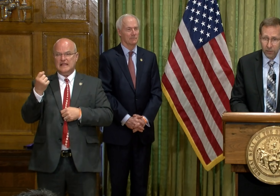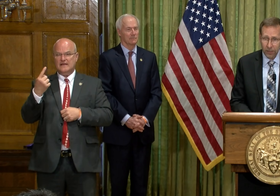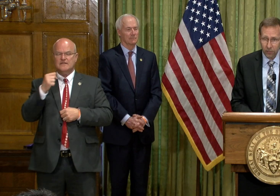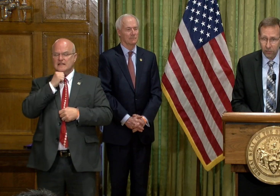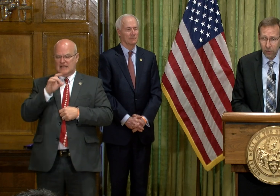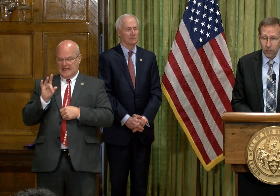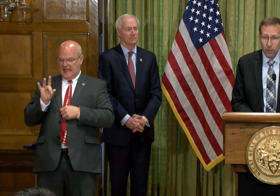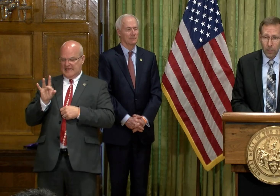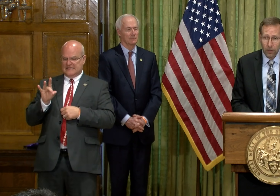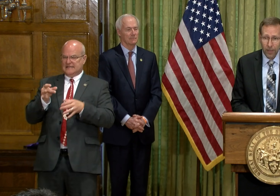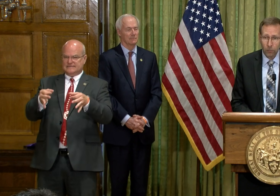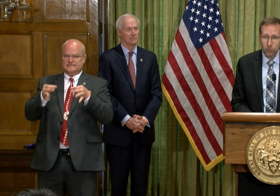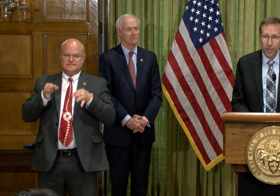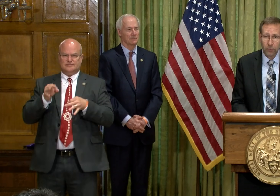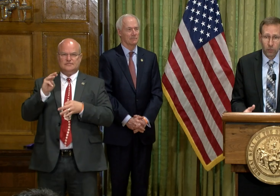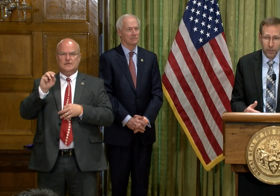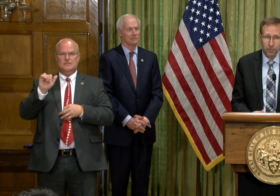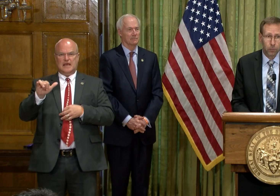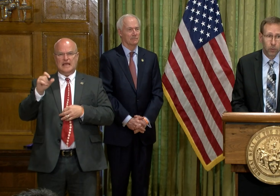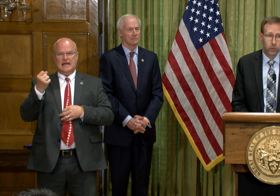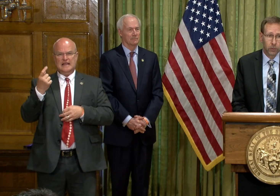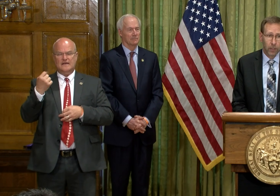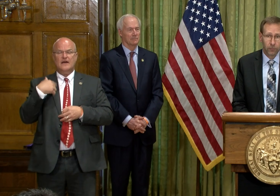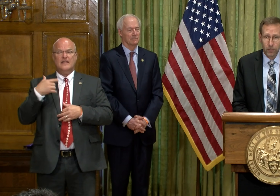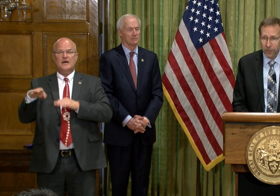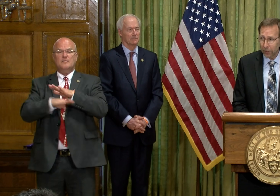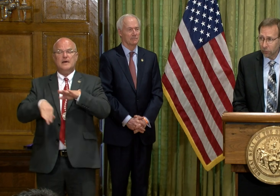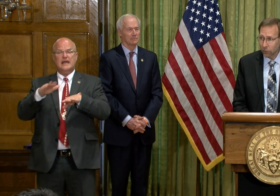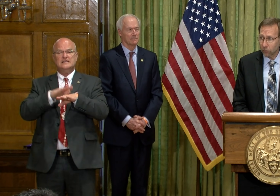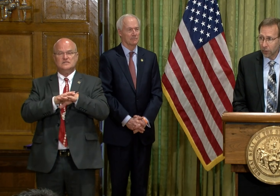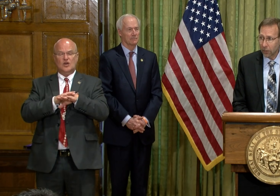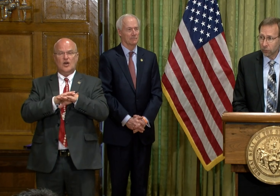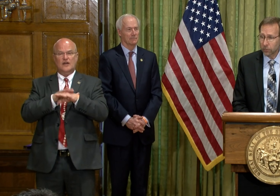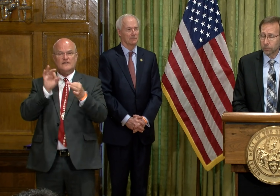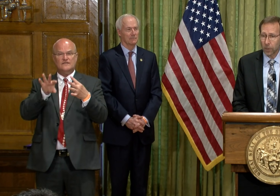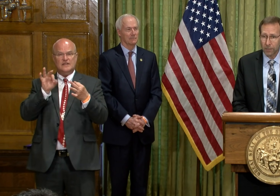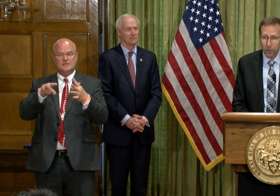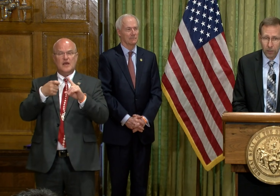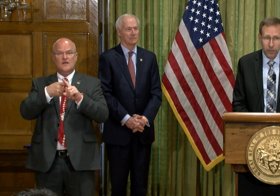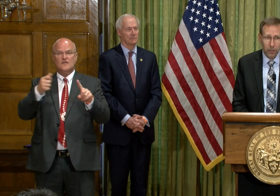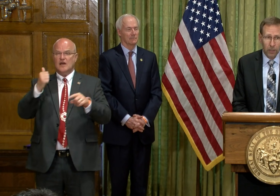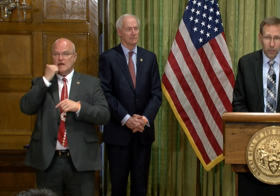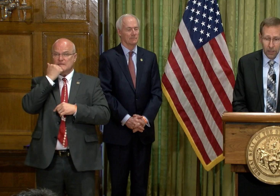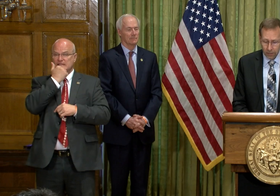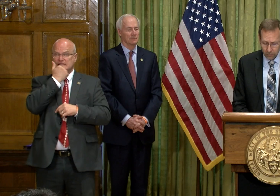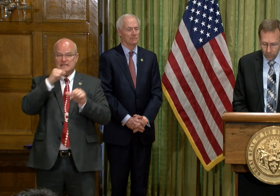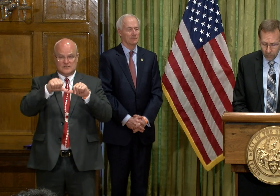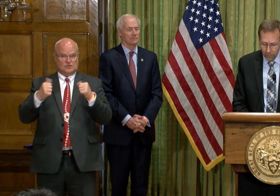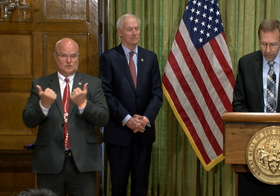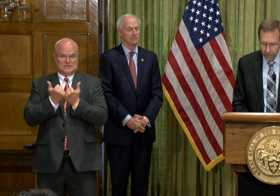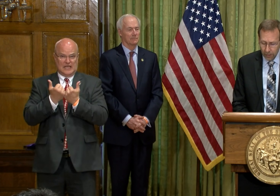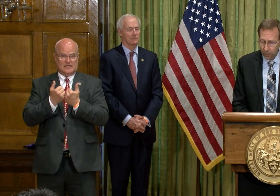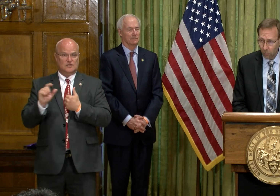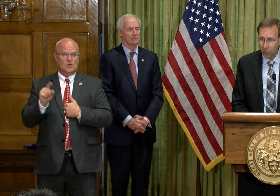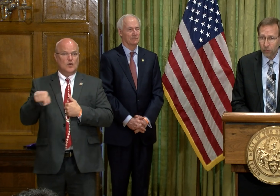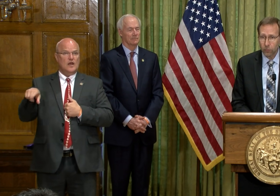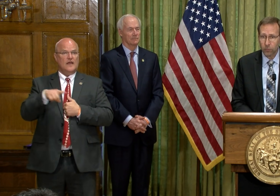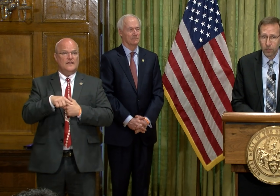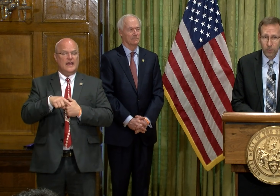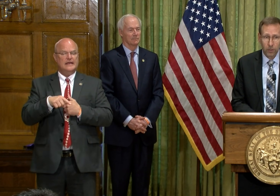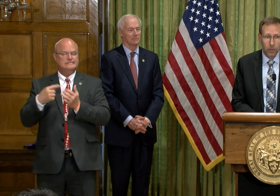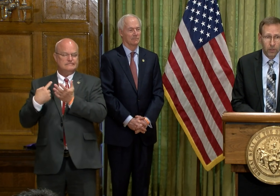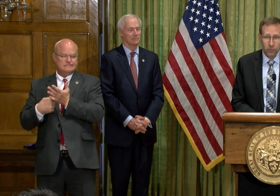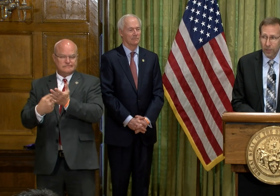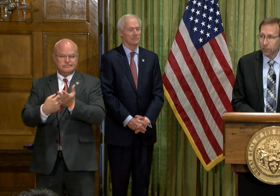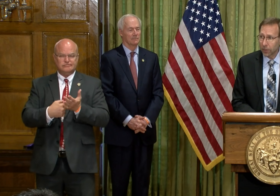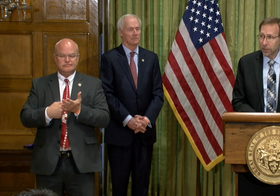of May 18th. That was based on input from the Dental Association primarily, where they went through